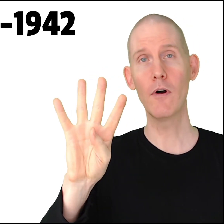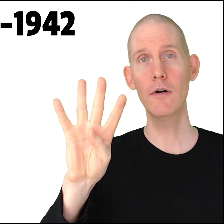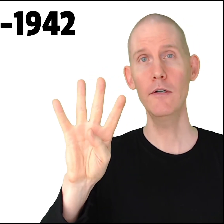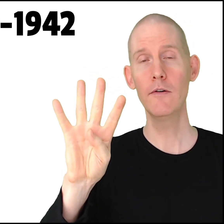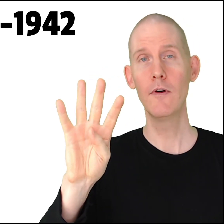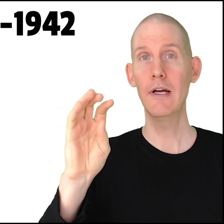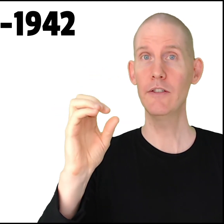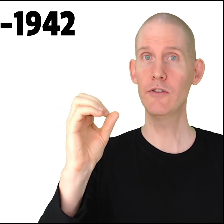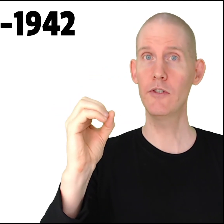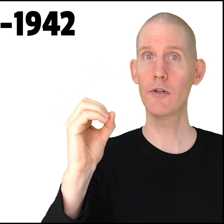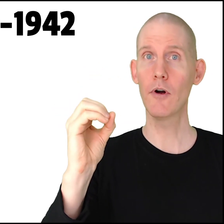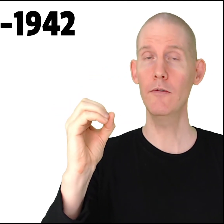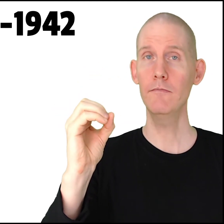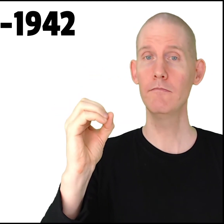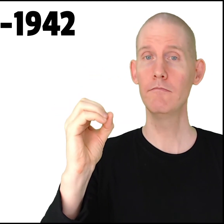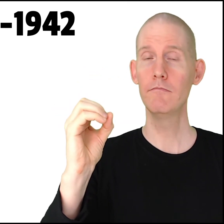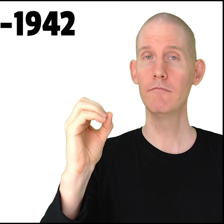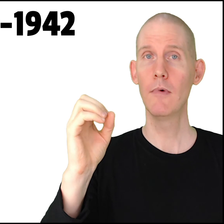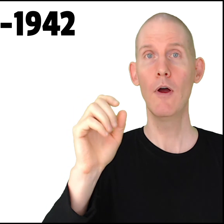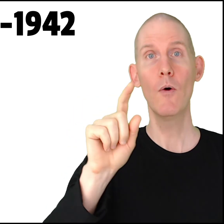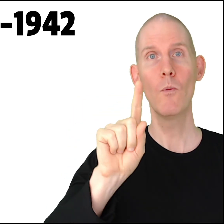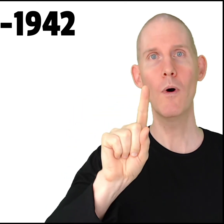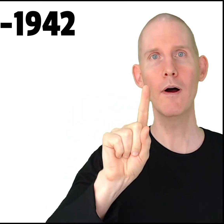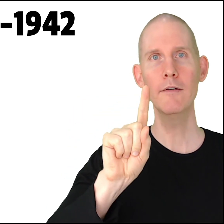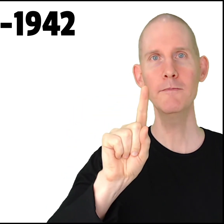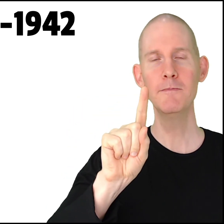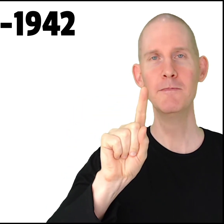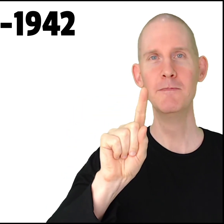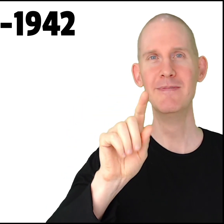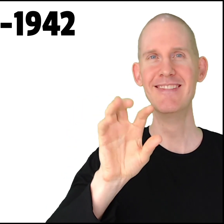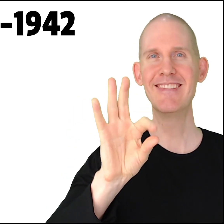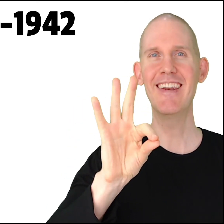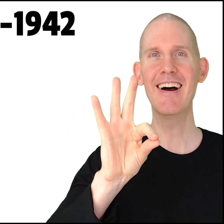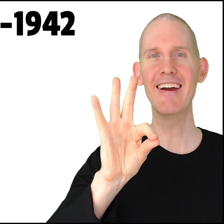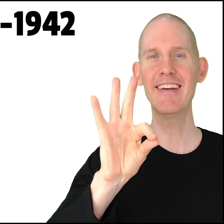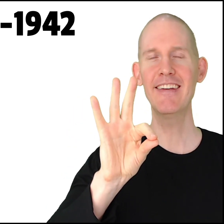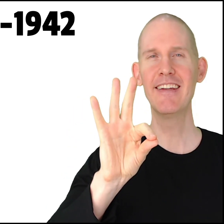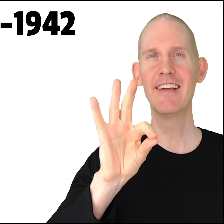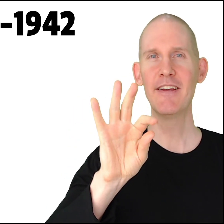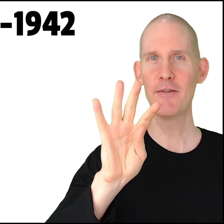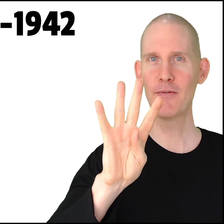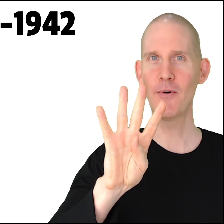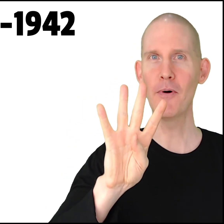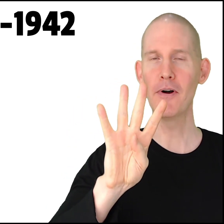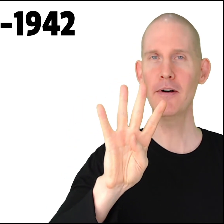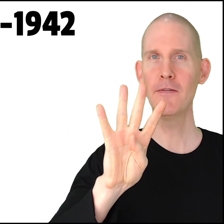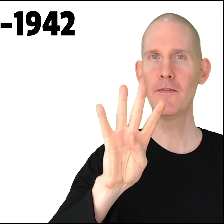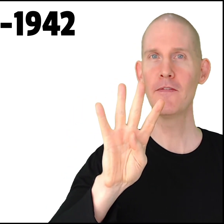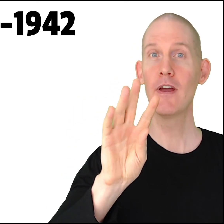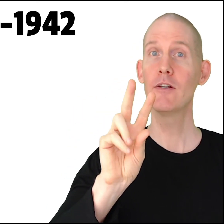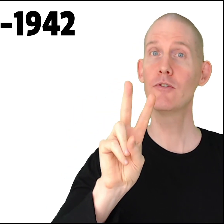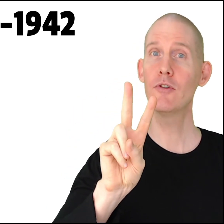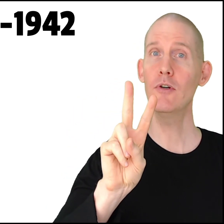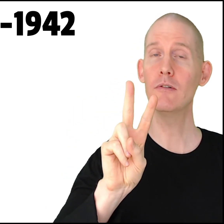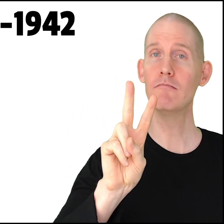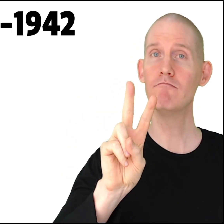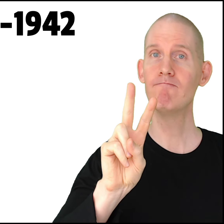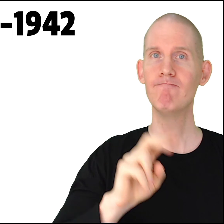4, 0, 1, 9, 4, 2.